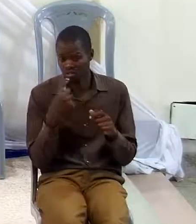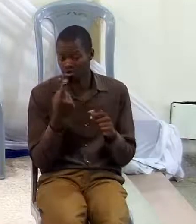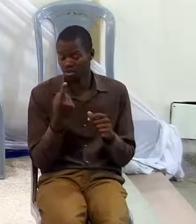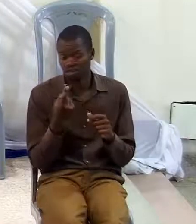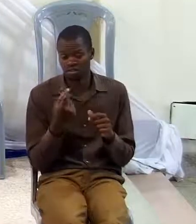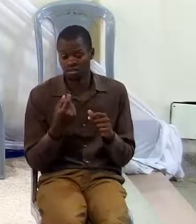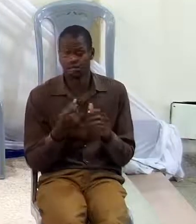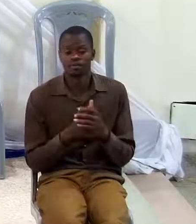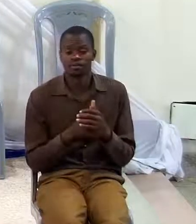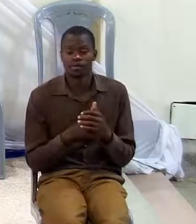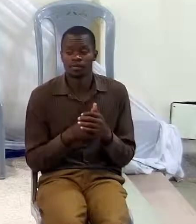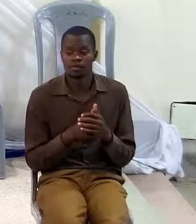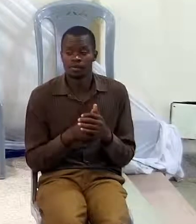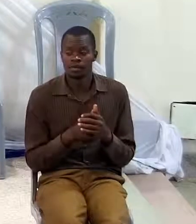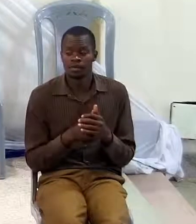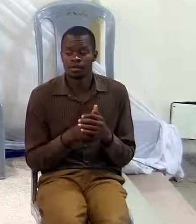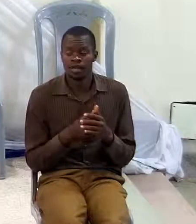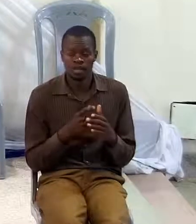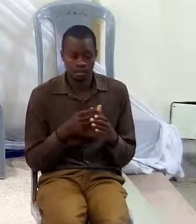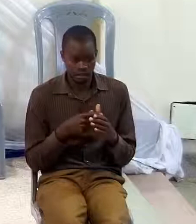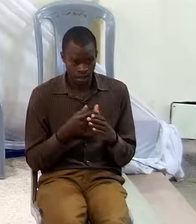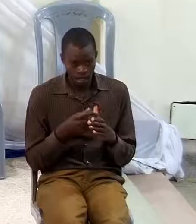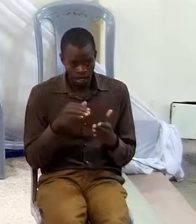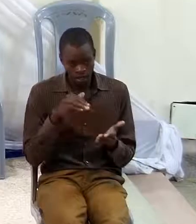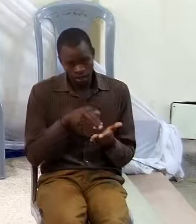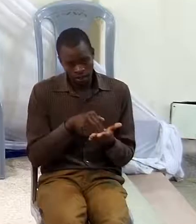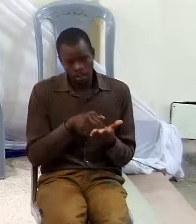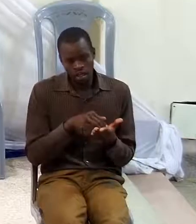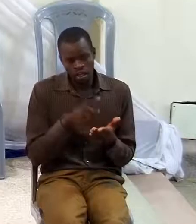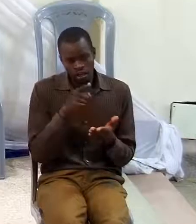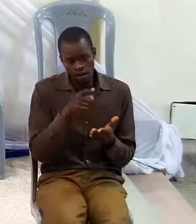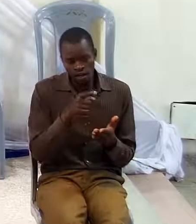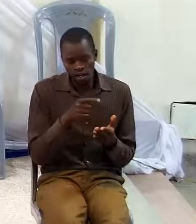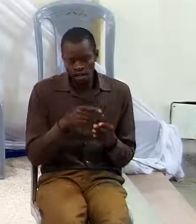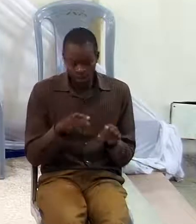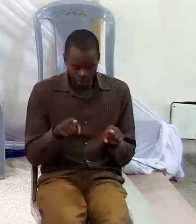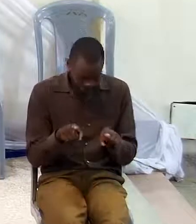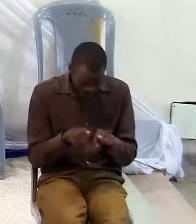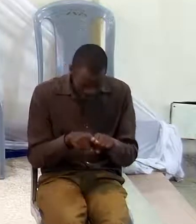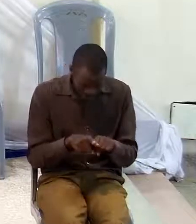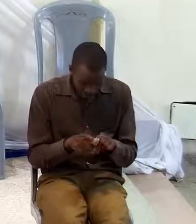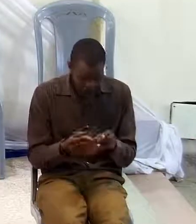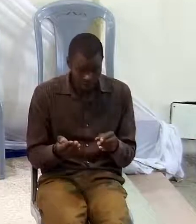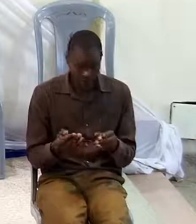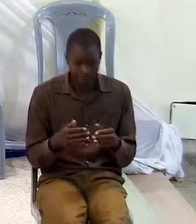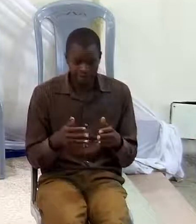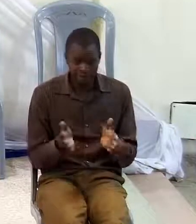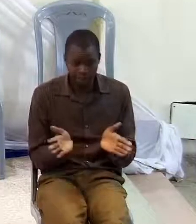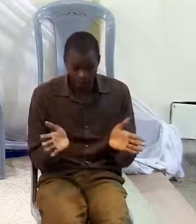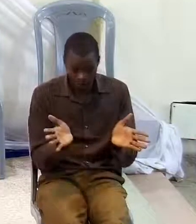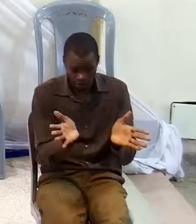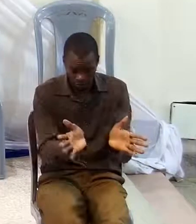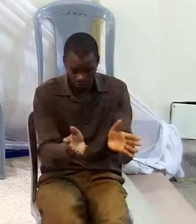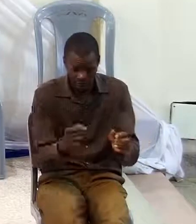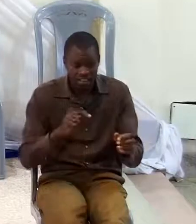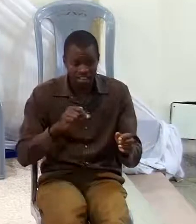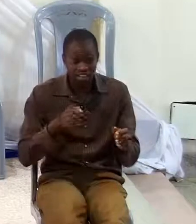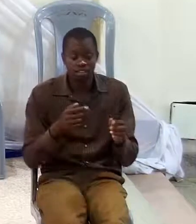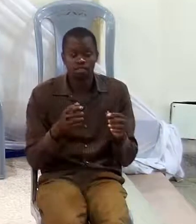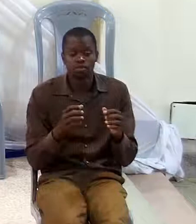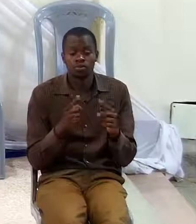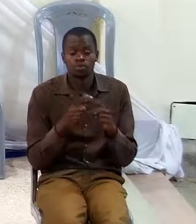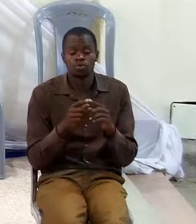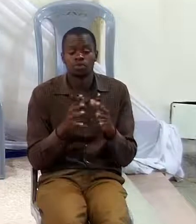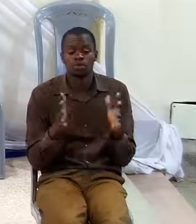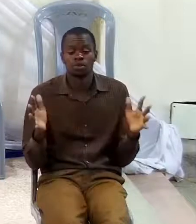Then again, you are also predisposing yourself to overweight, to obesity, because that kind of fat